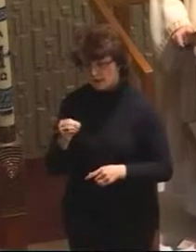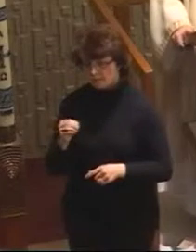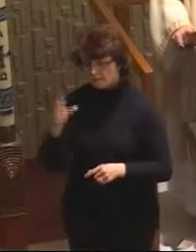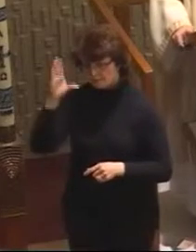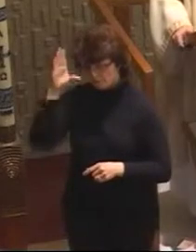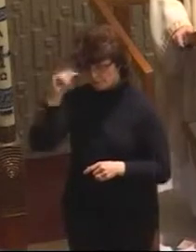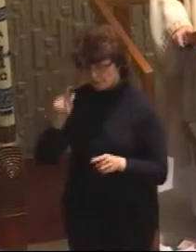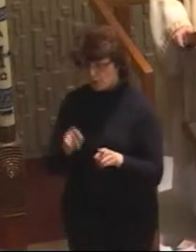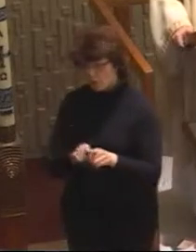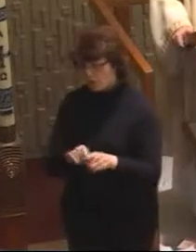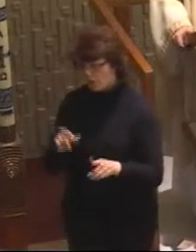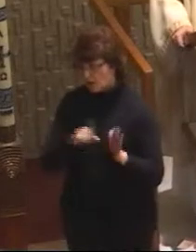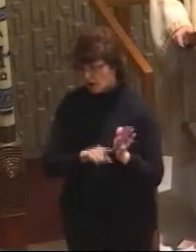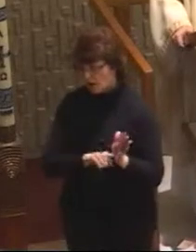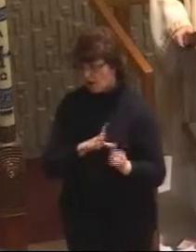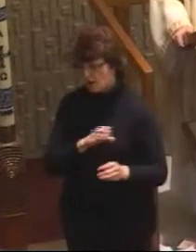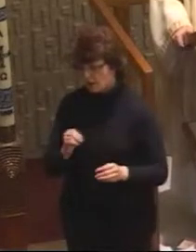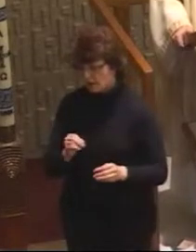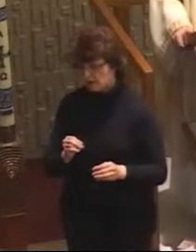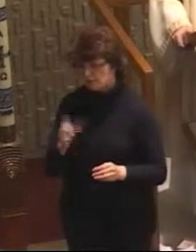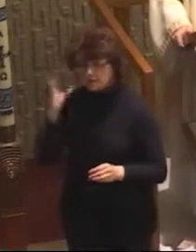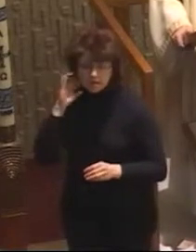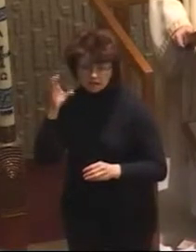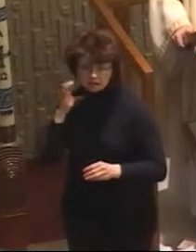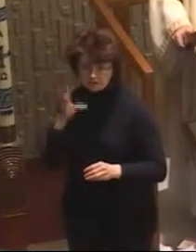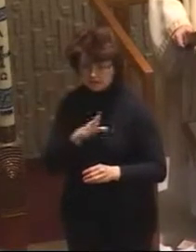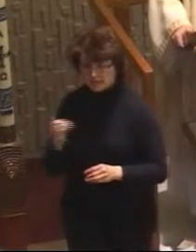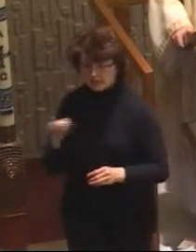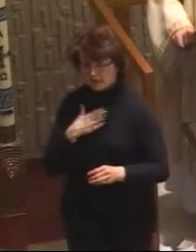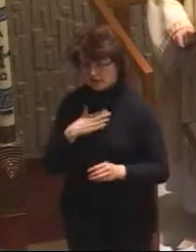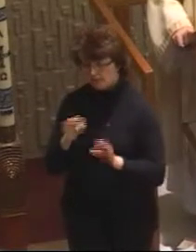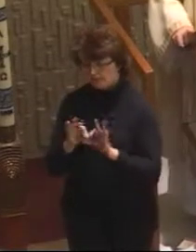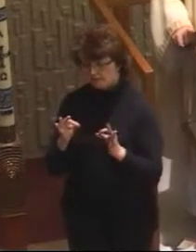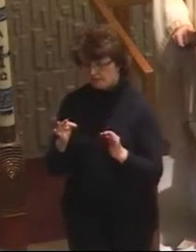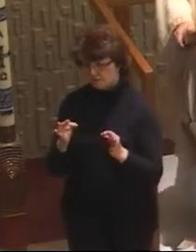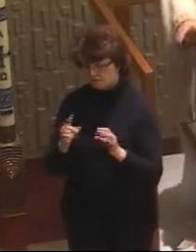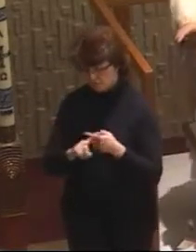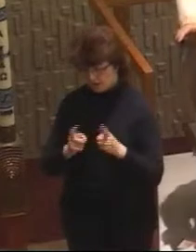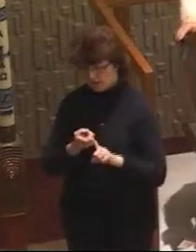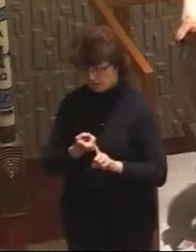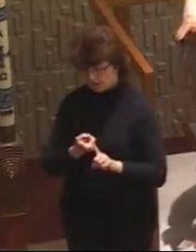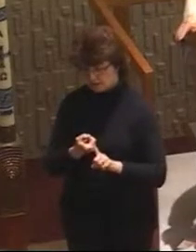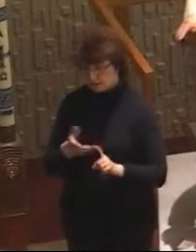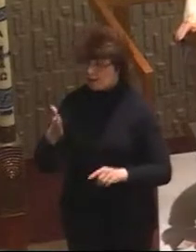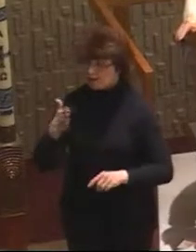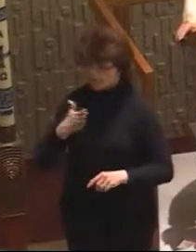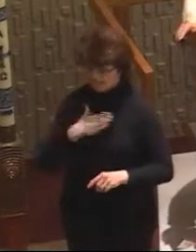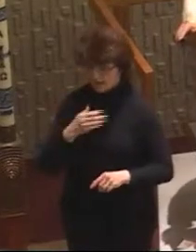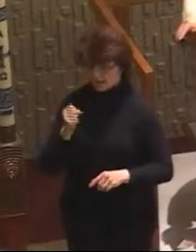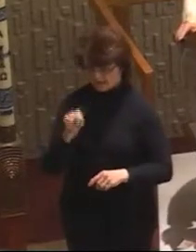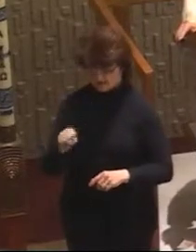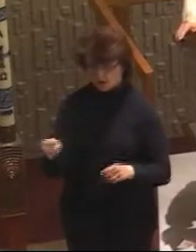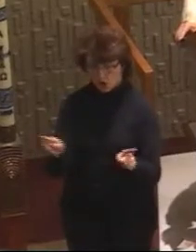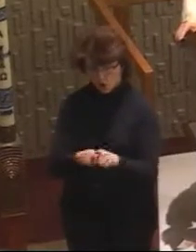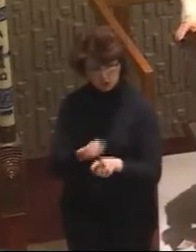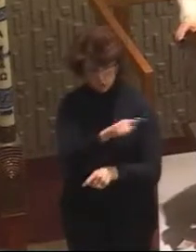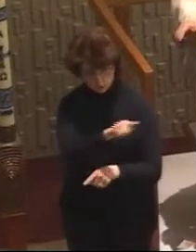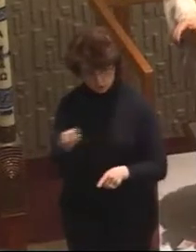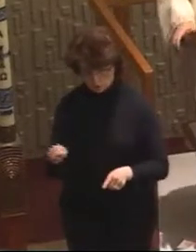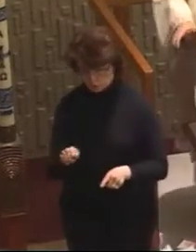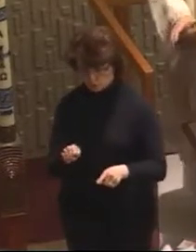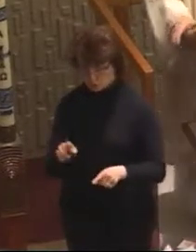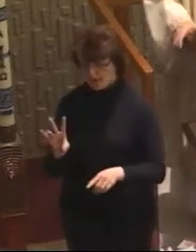my cousins and my friends. But my yes is also you. The